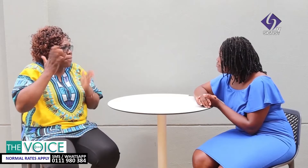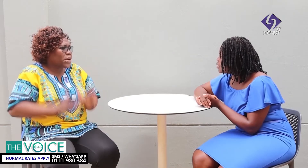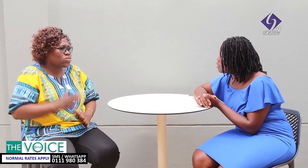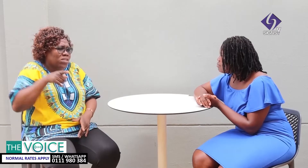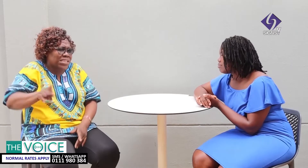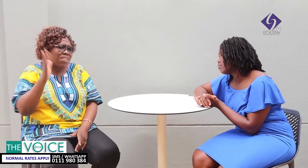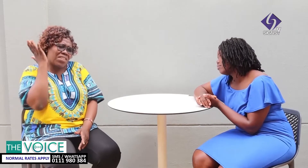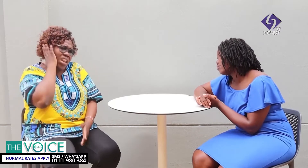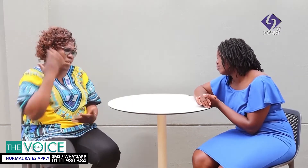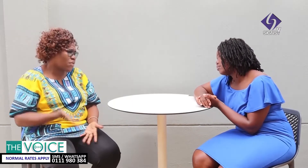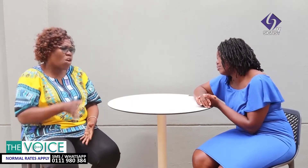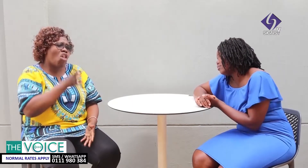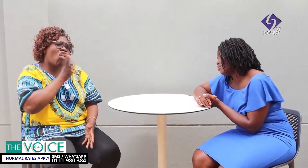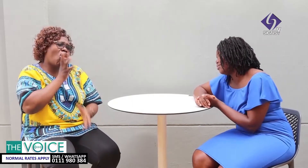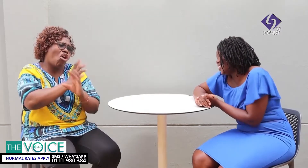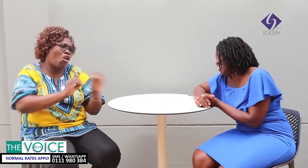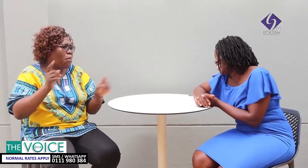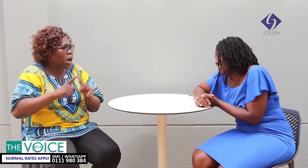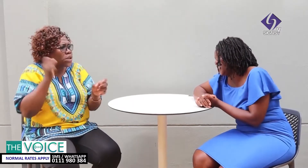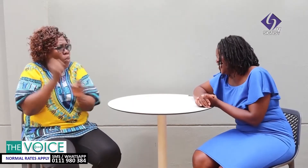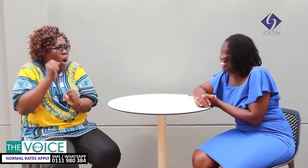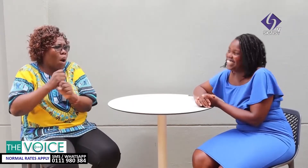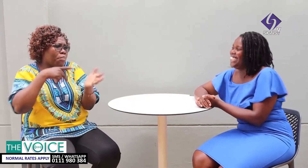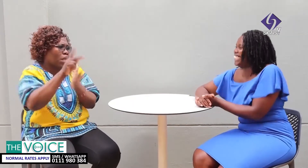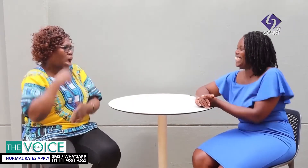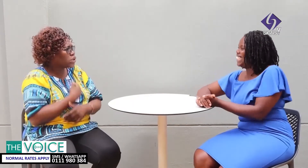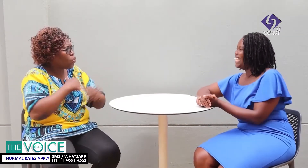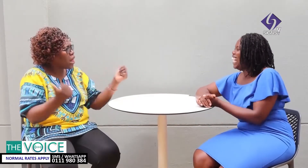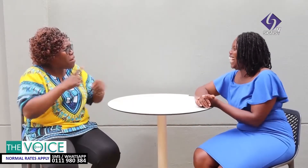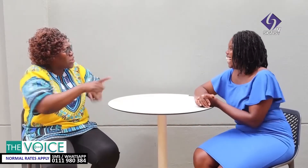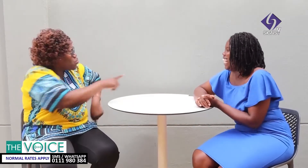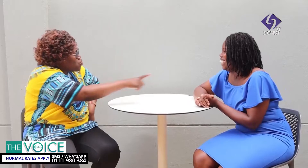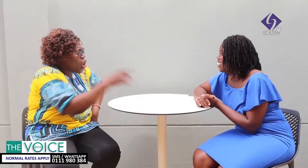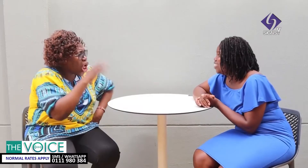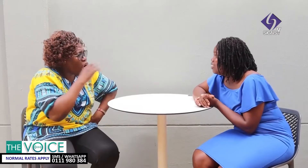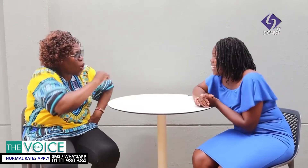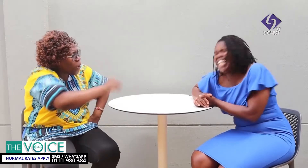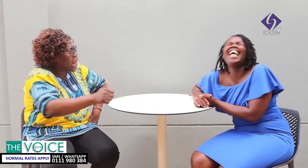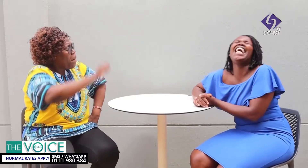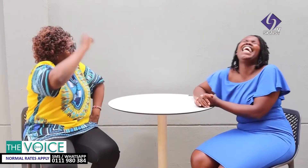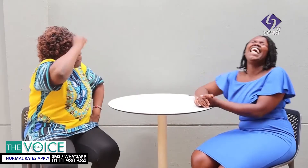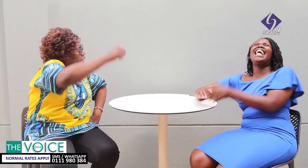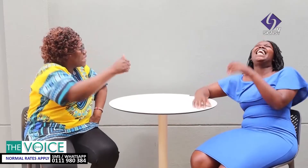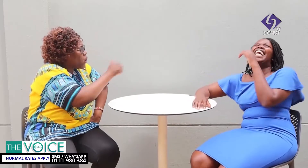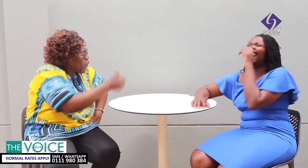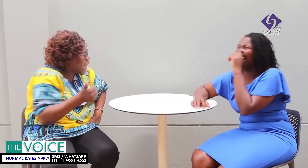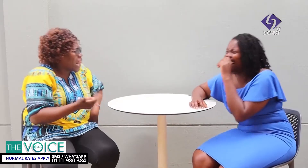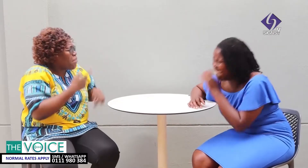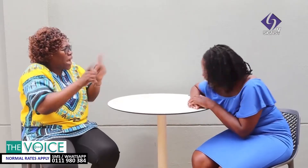I really didn't even want to go and get anything, or if anyone was offering some things to me, I really